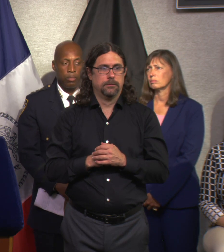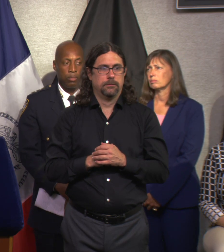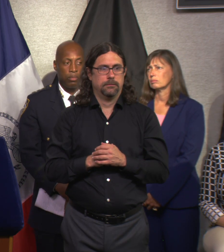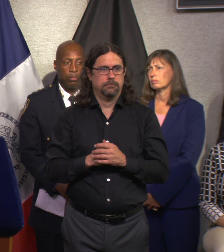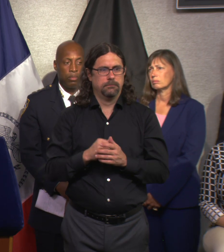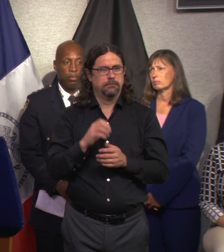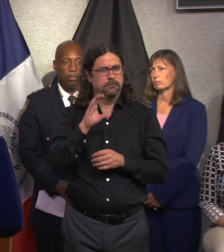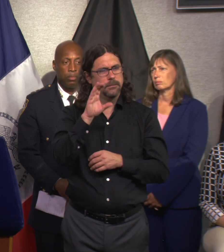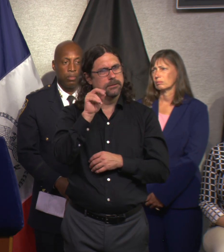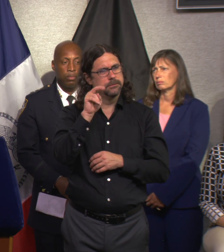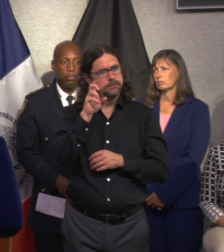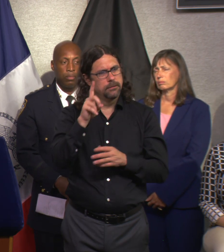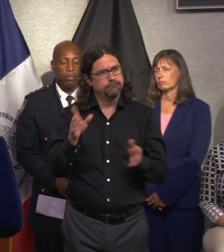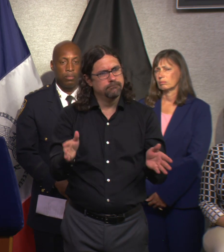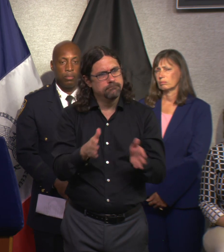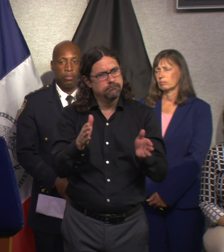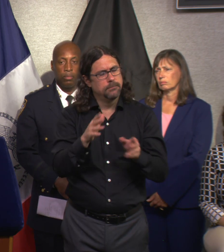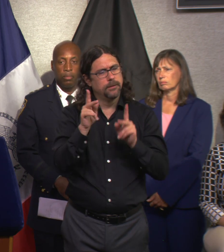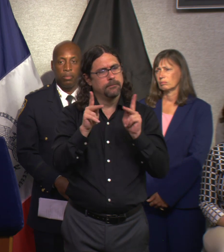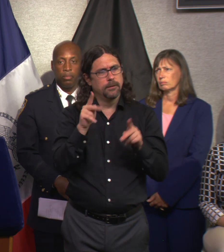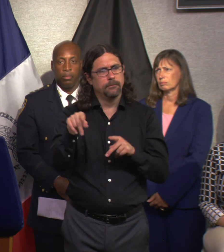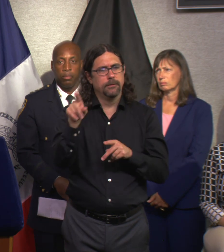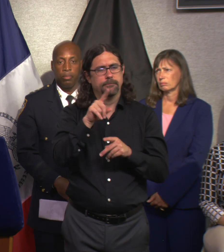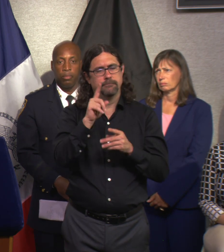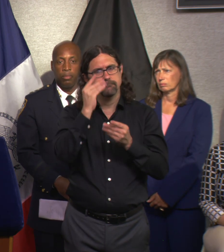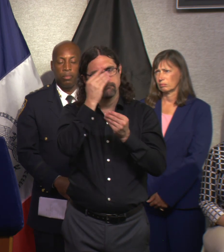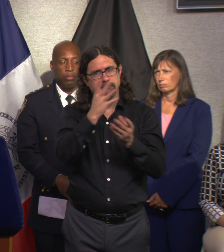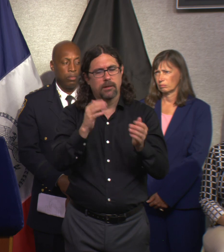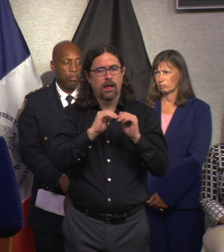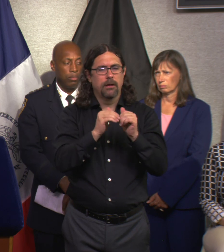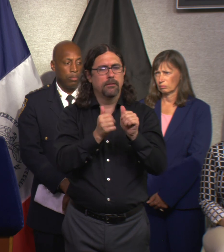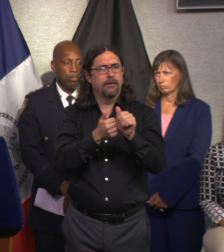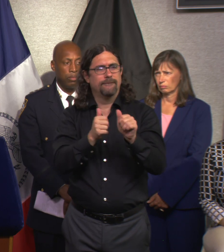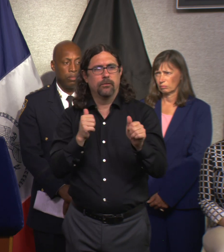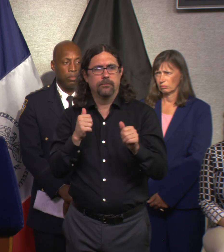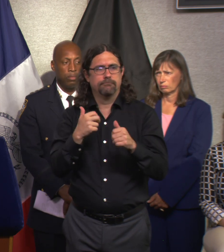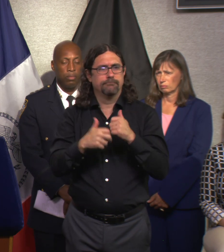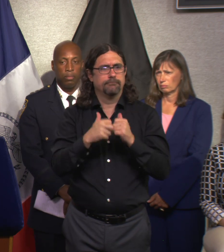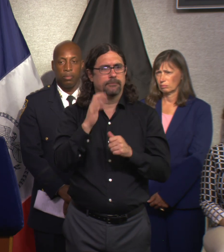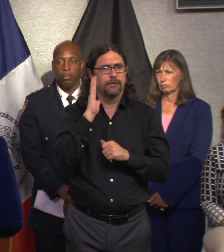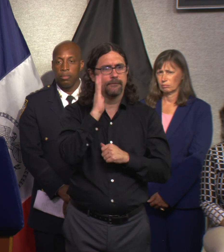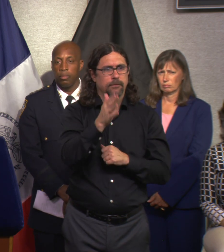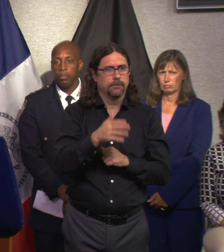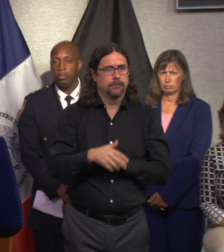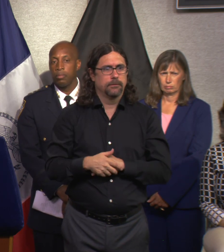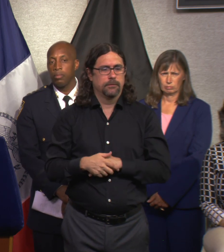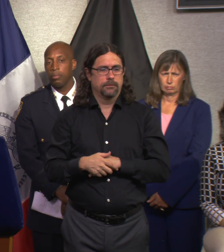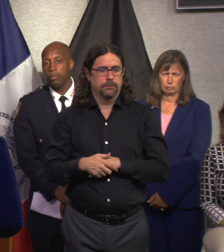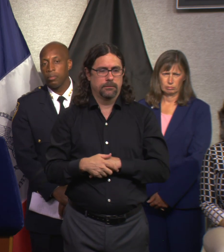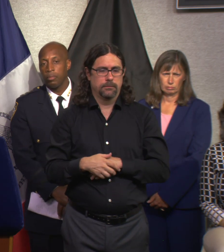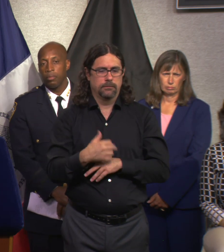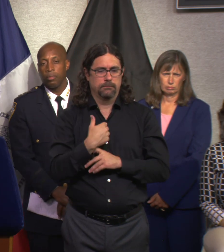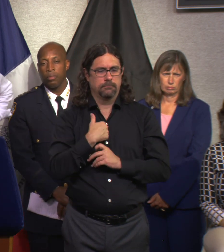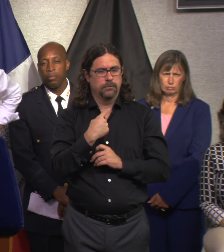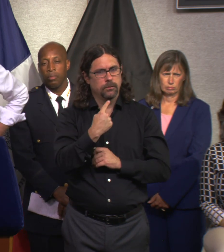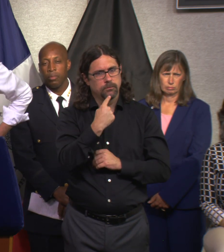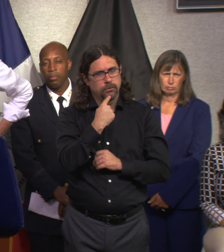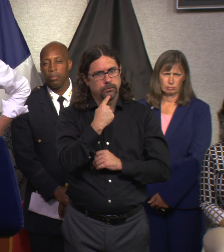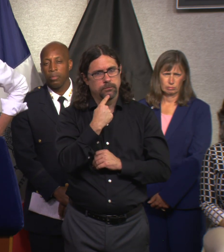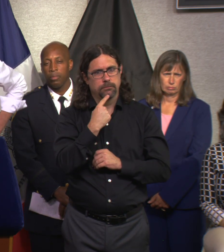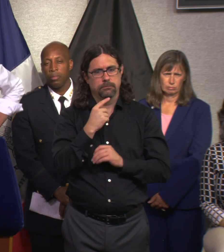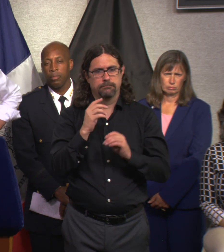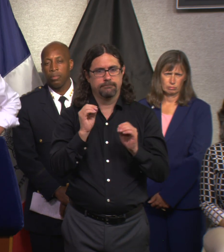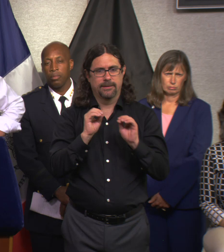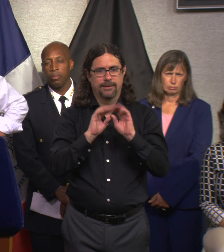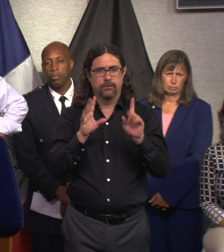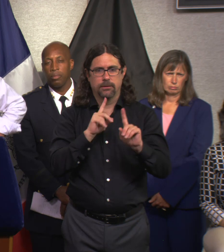avoid it in the future. And I'm disappointed that they haven't given us a clearer answer. Yes. I was out